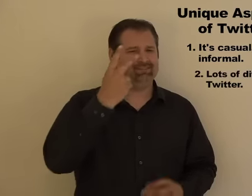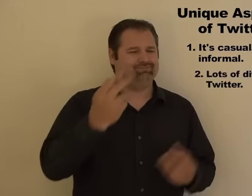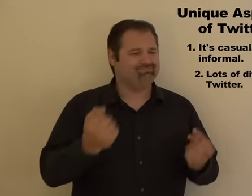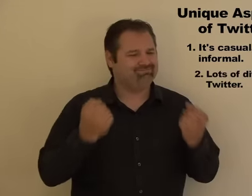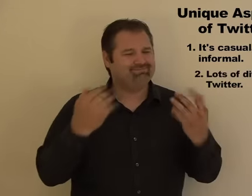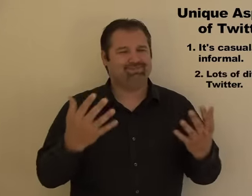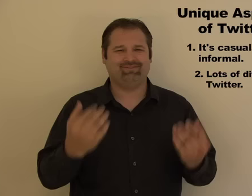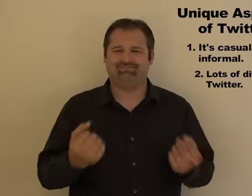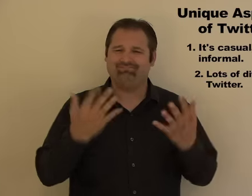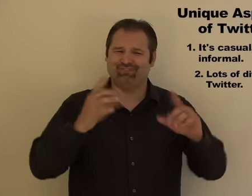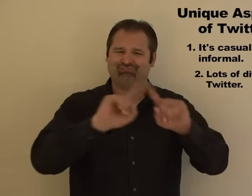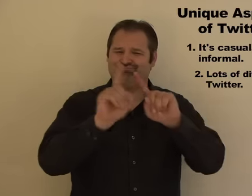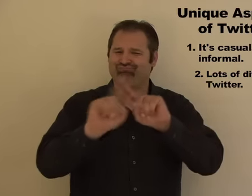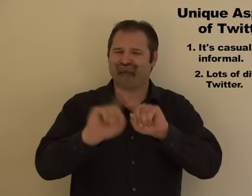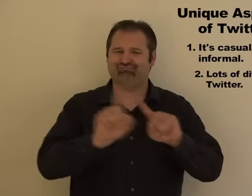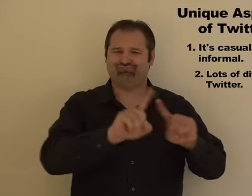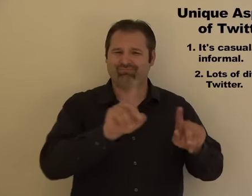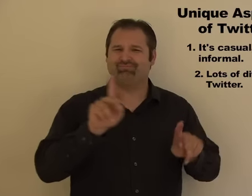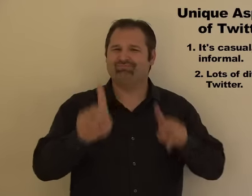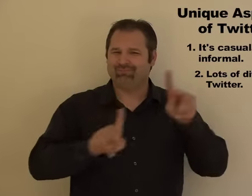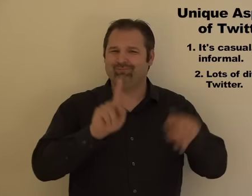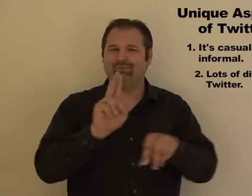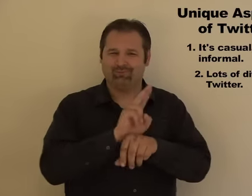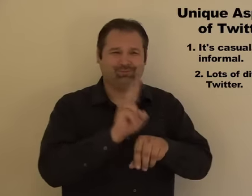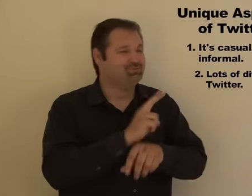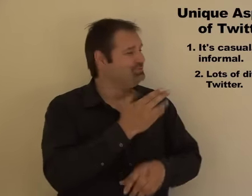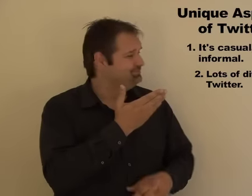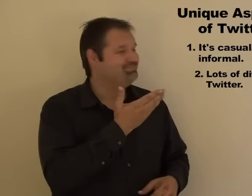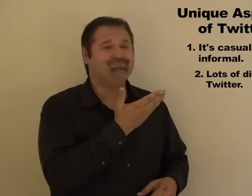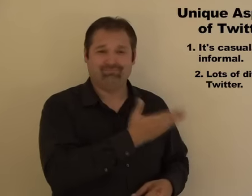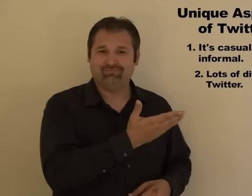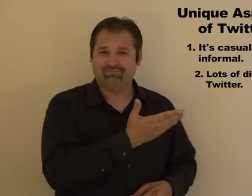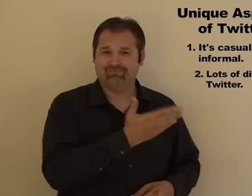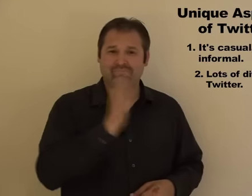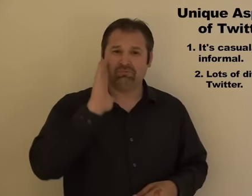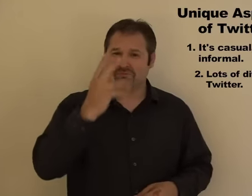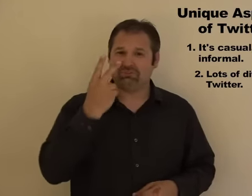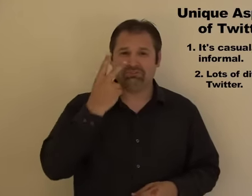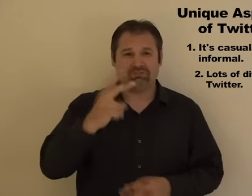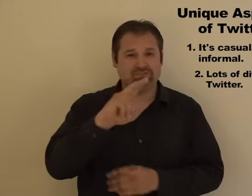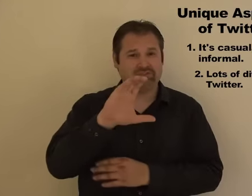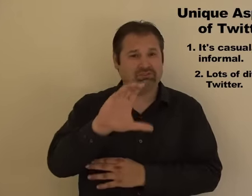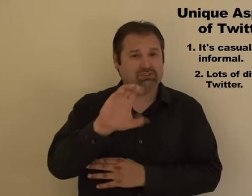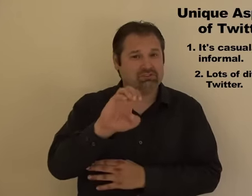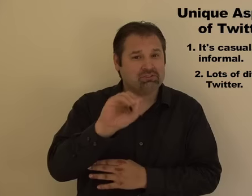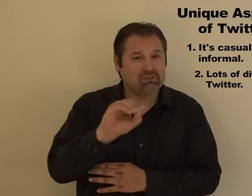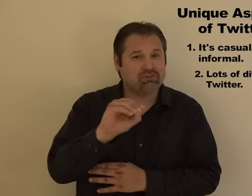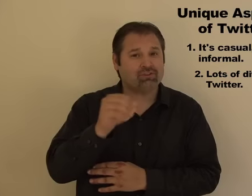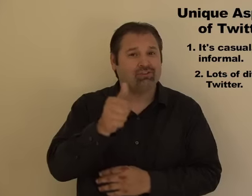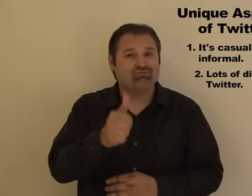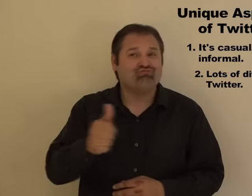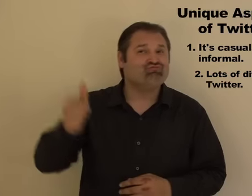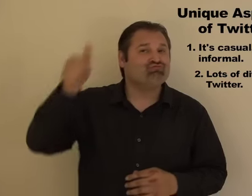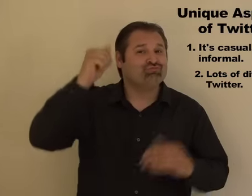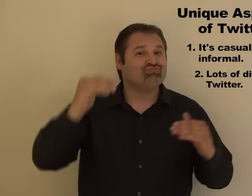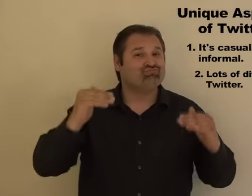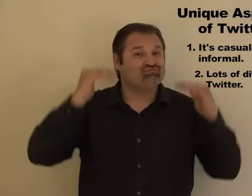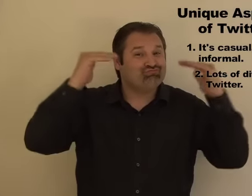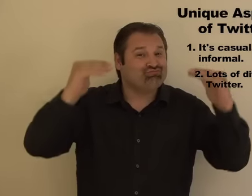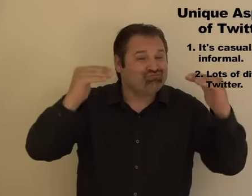You will find lots and lots of different people on Twitter, including CEOs, top-level executives,